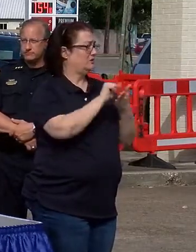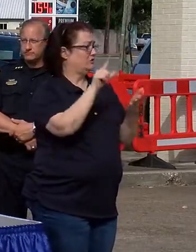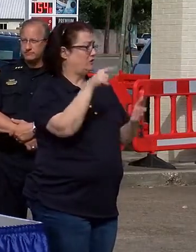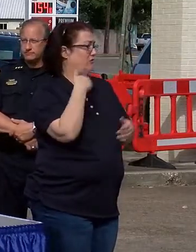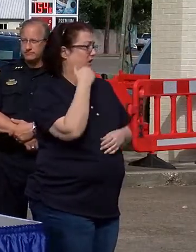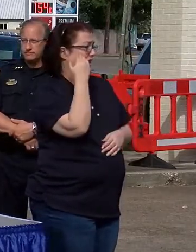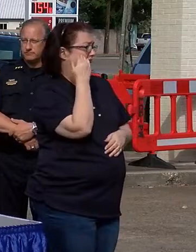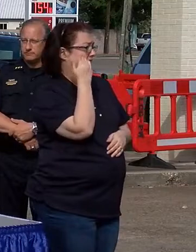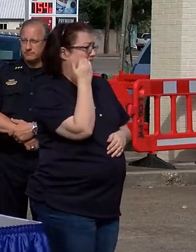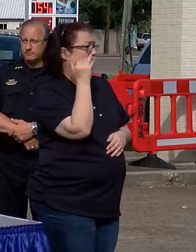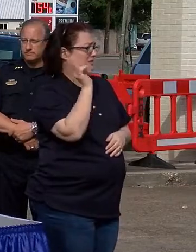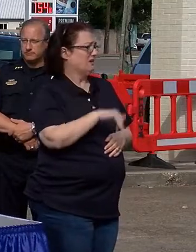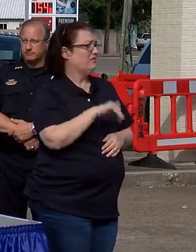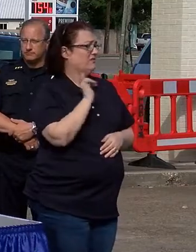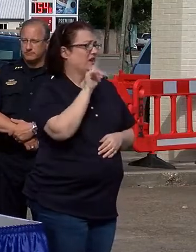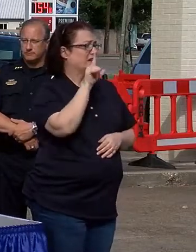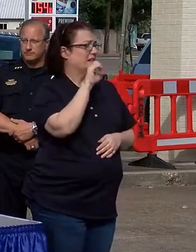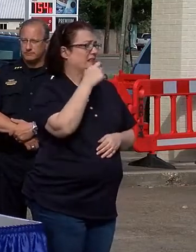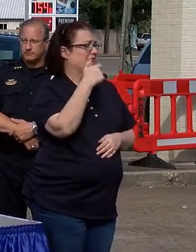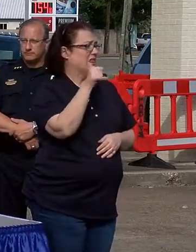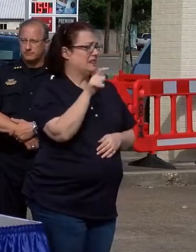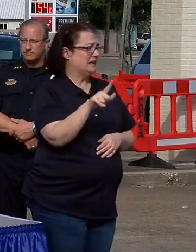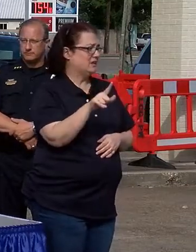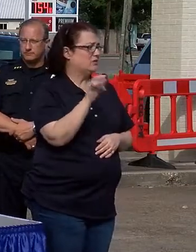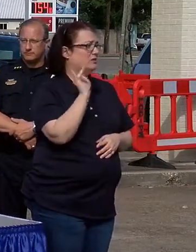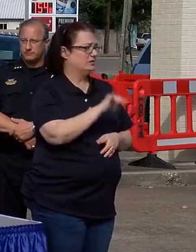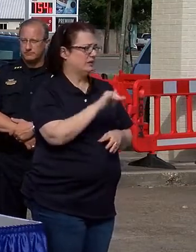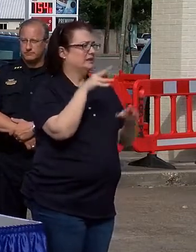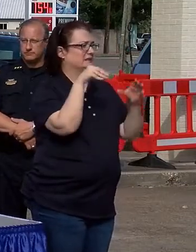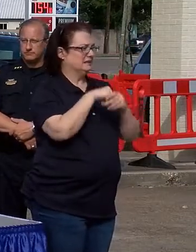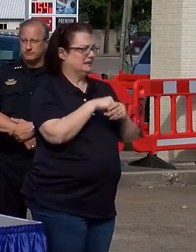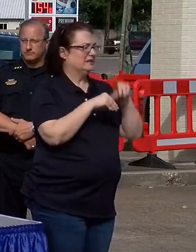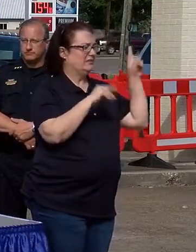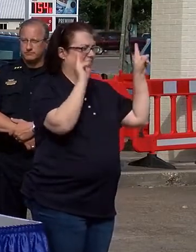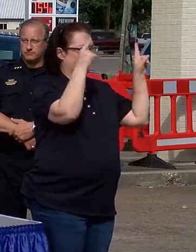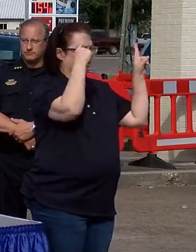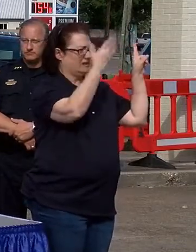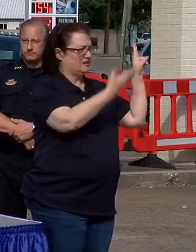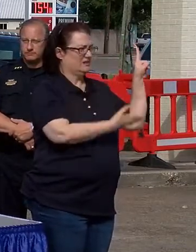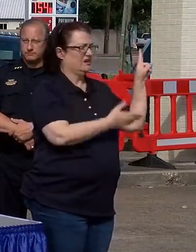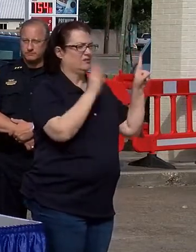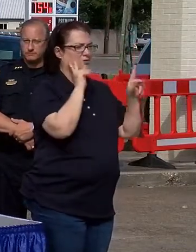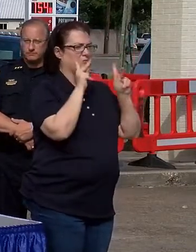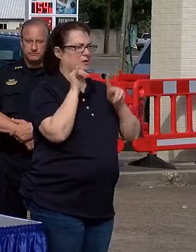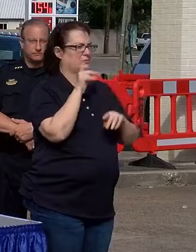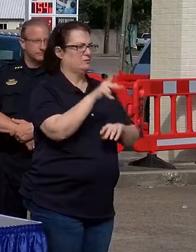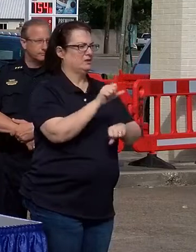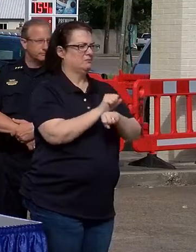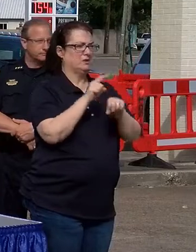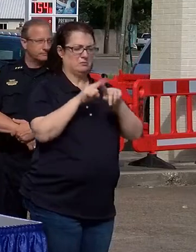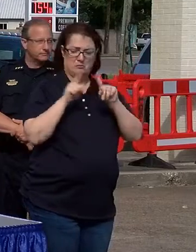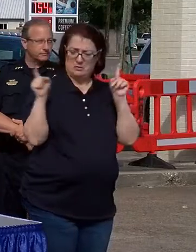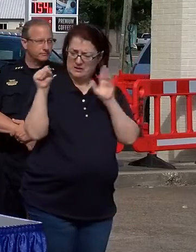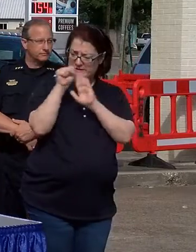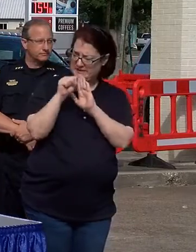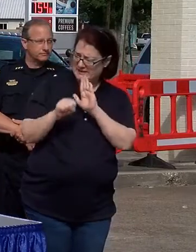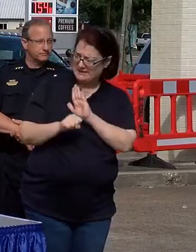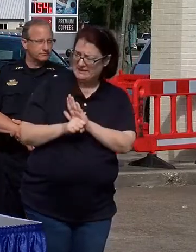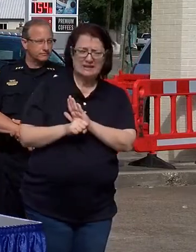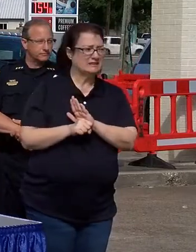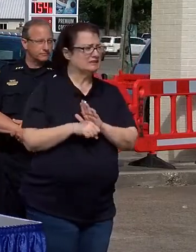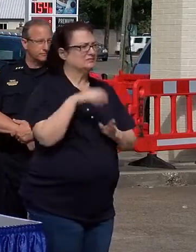is this order is legal. It's within the guidance of the governor, and it will get our people back to work at the same time keeping us safe. State sort of said,